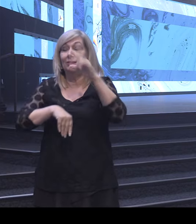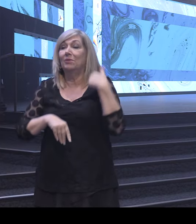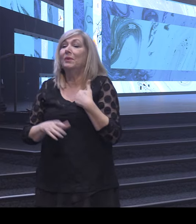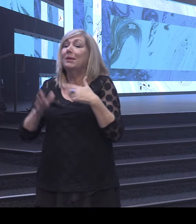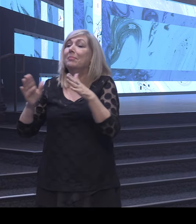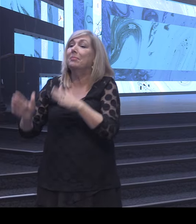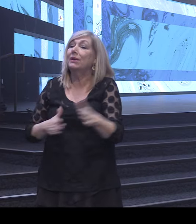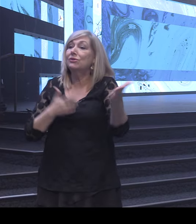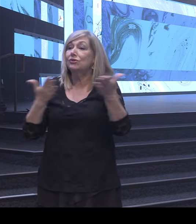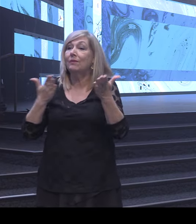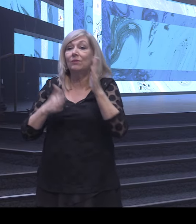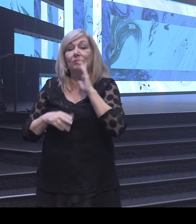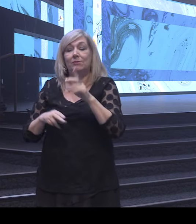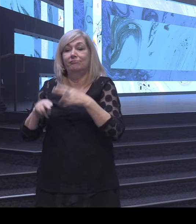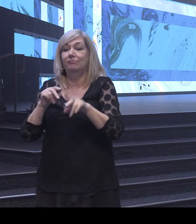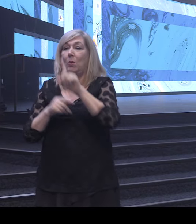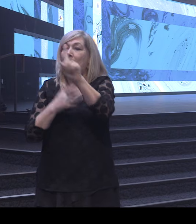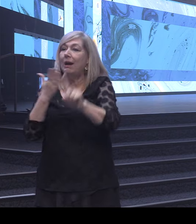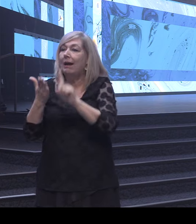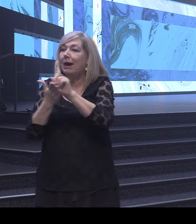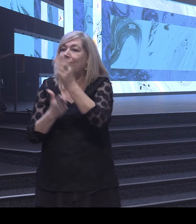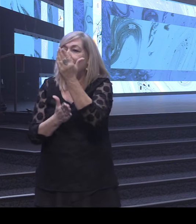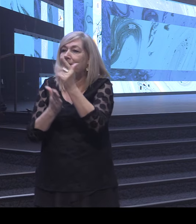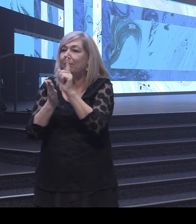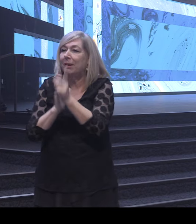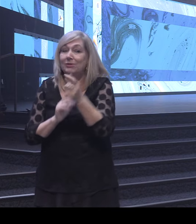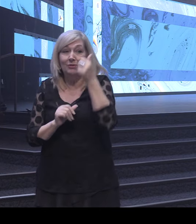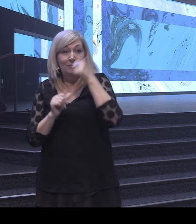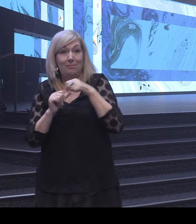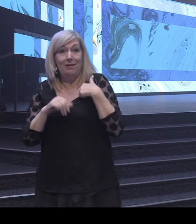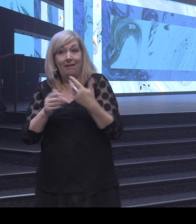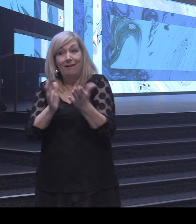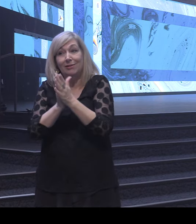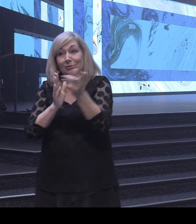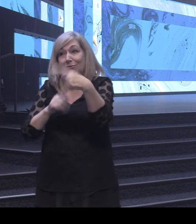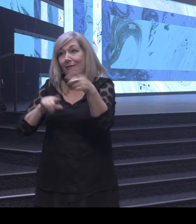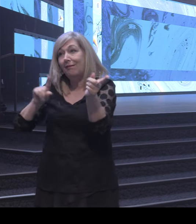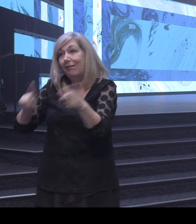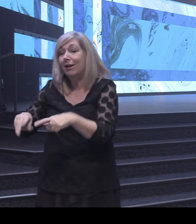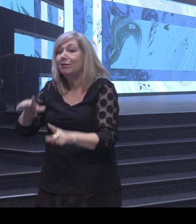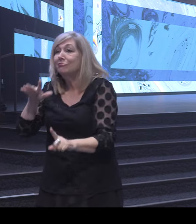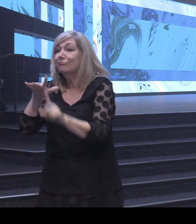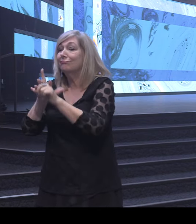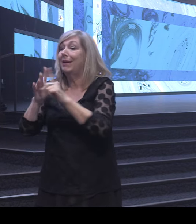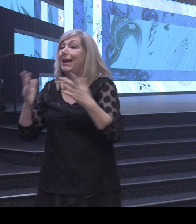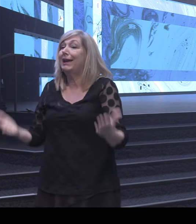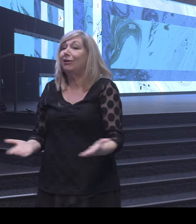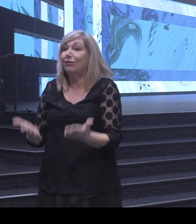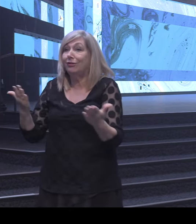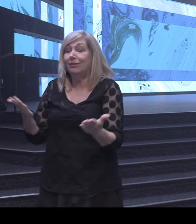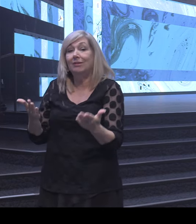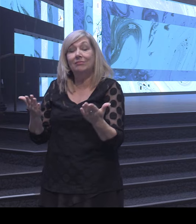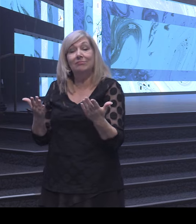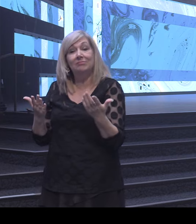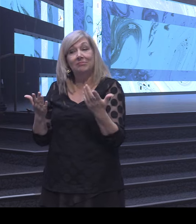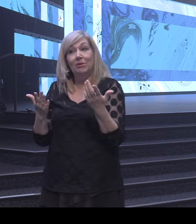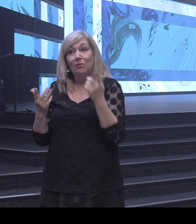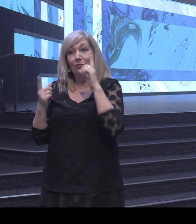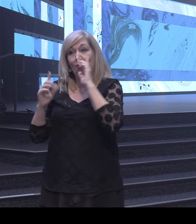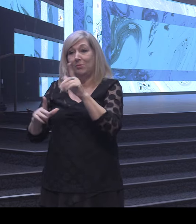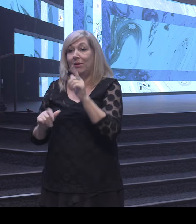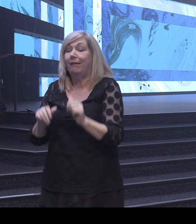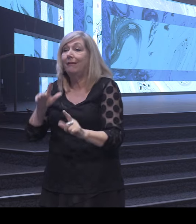to be an hour and 15 minutes. Because I ask you to come and attend, if you can, in person, or and if you